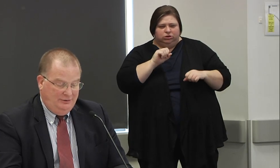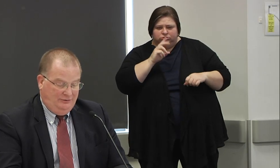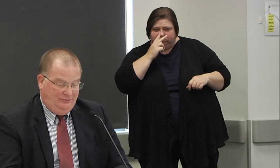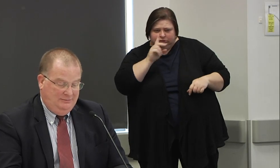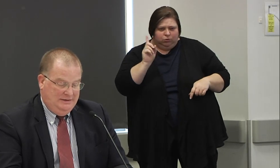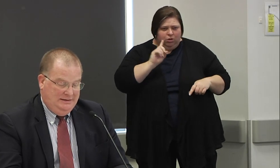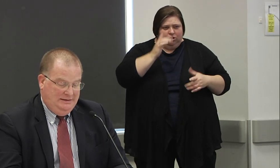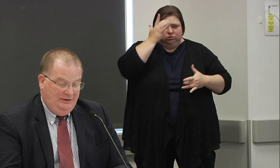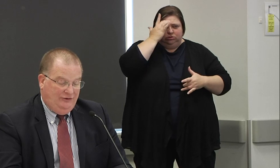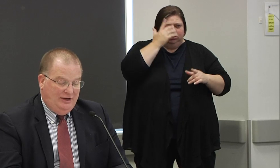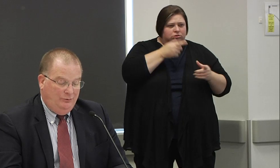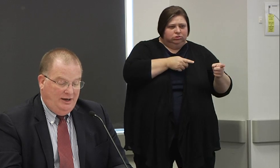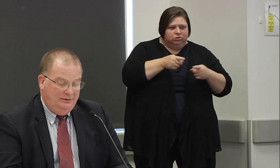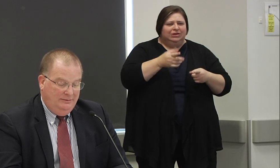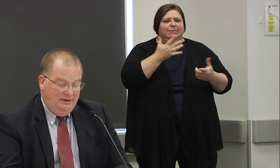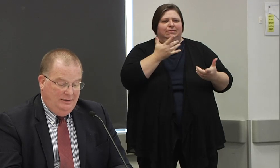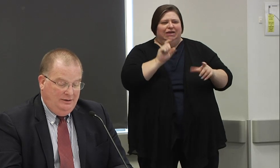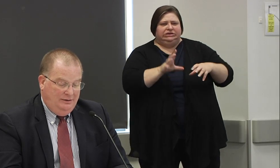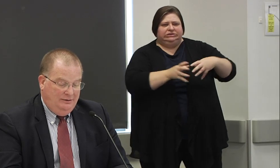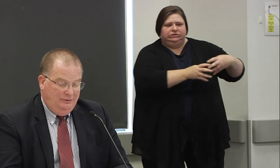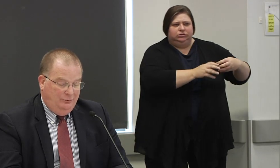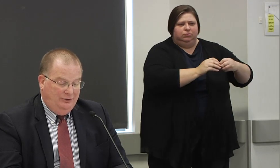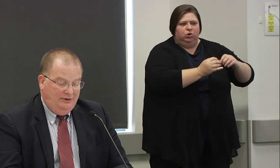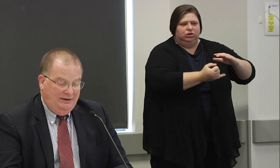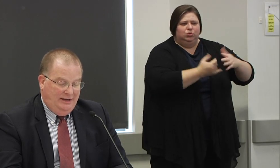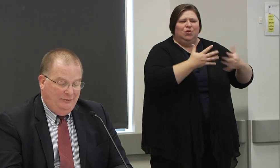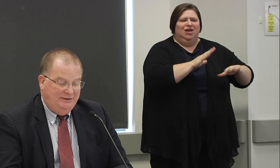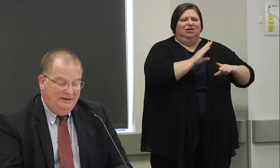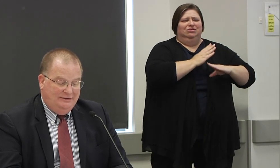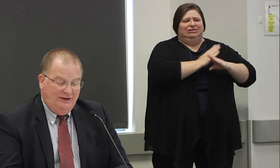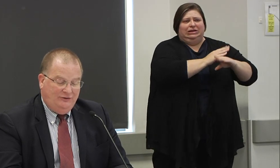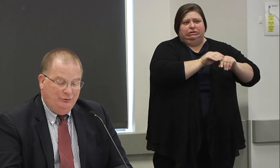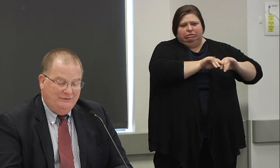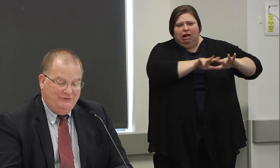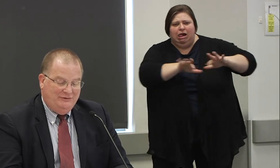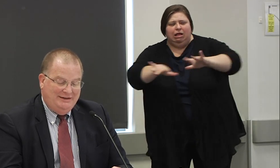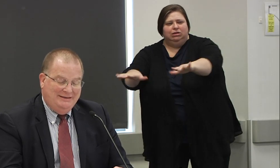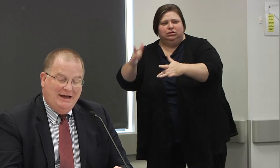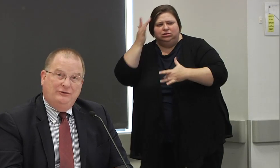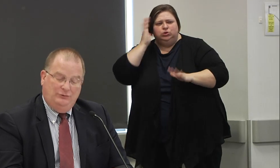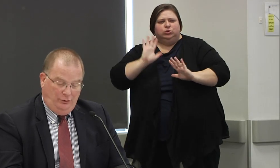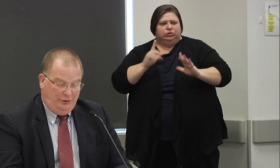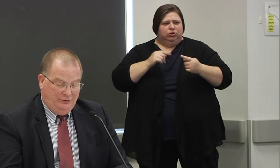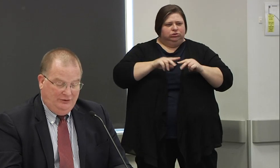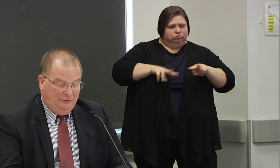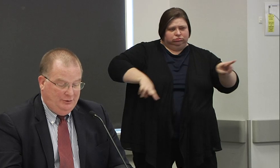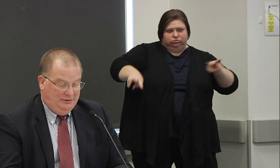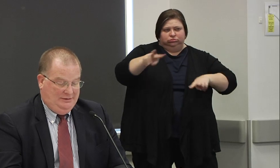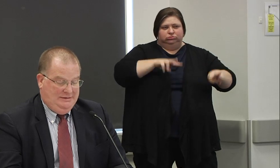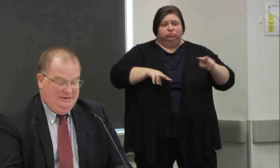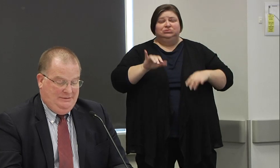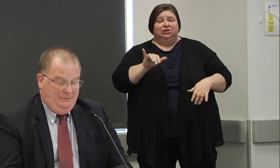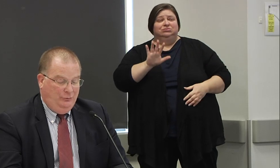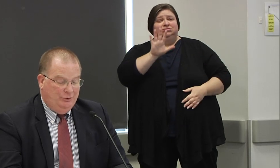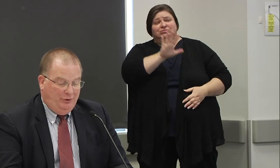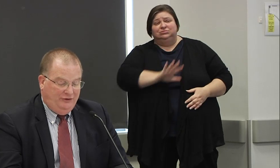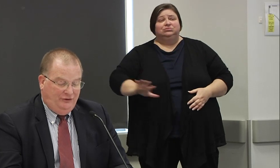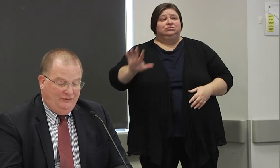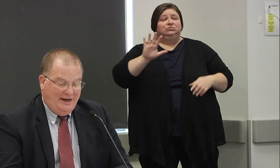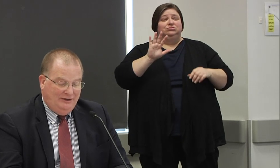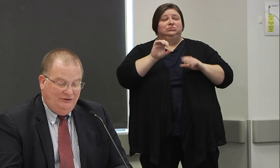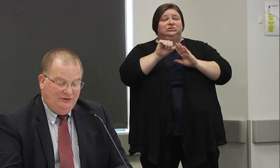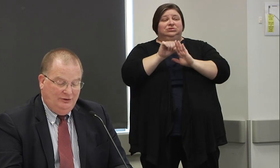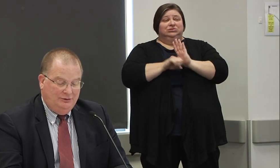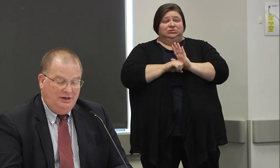others. Statewide, we intend to test more than 15,000 Oregonians a week. We're in the process of